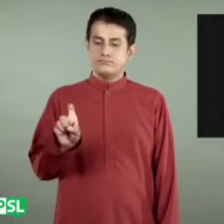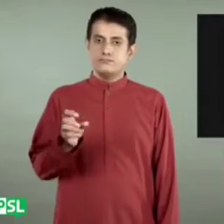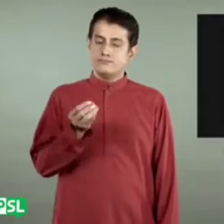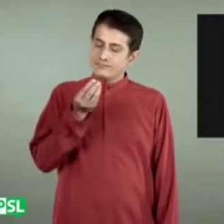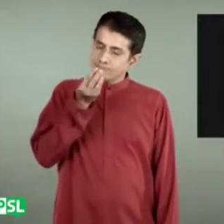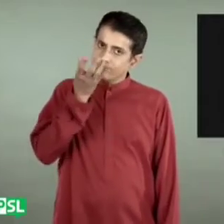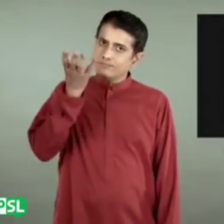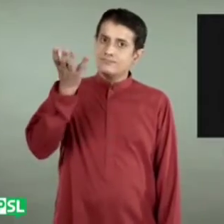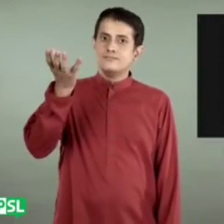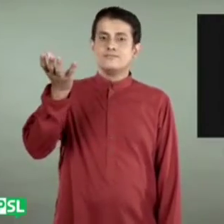Hawa ko taza karne wala.